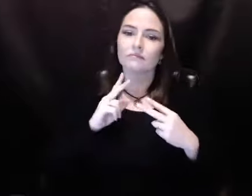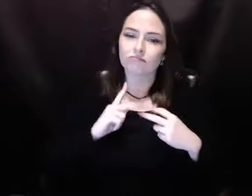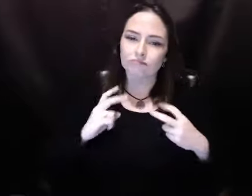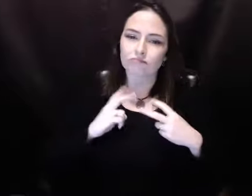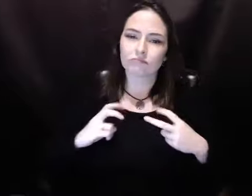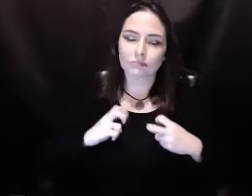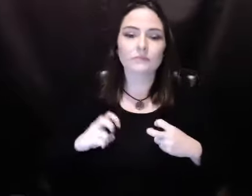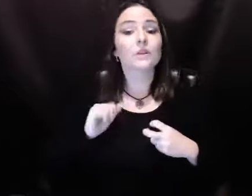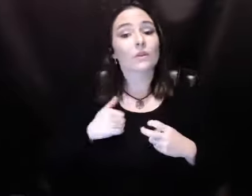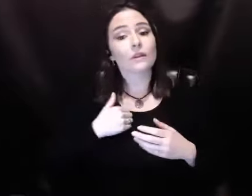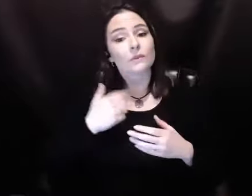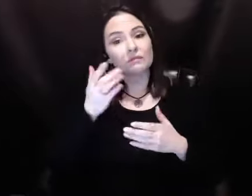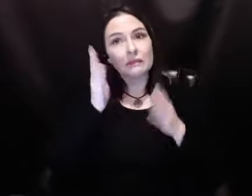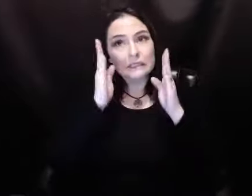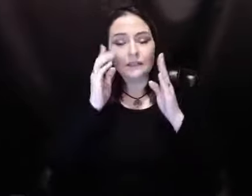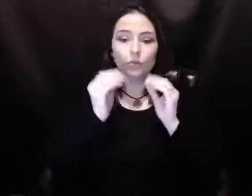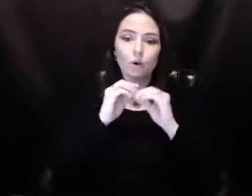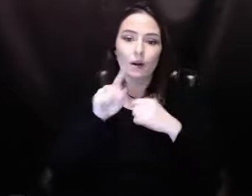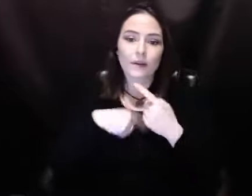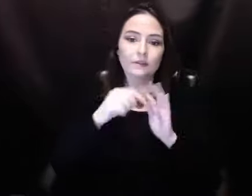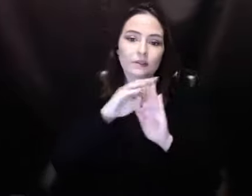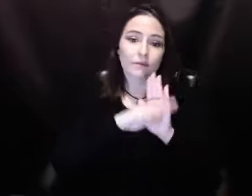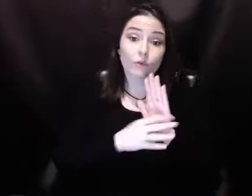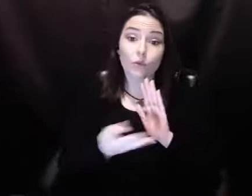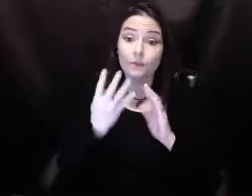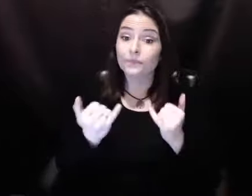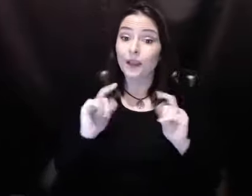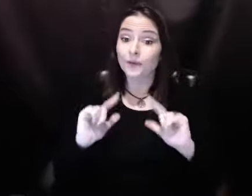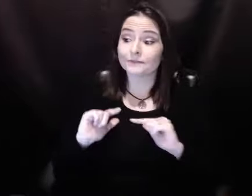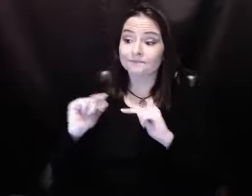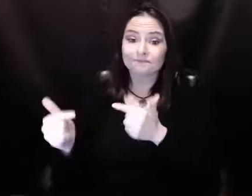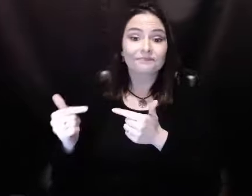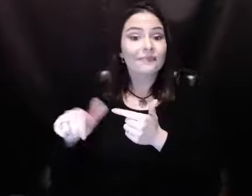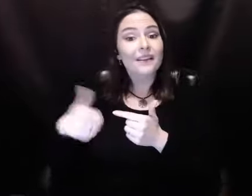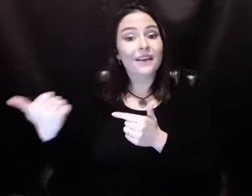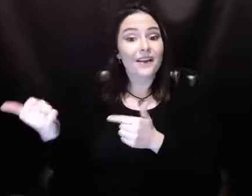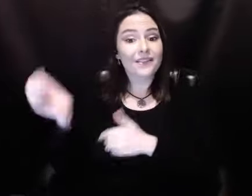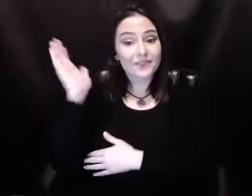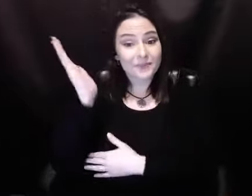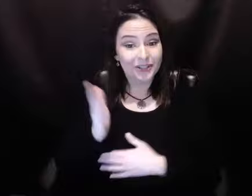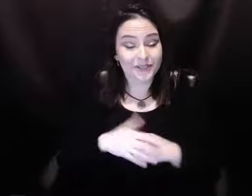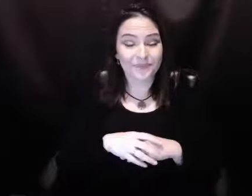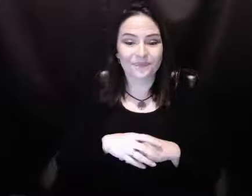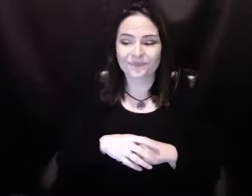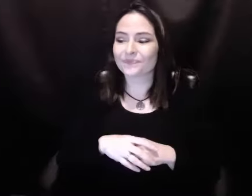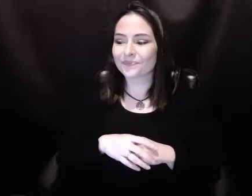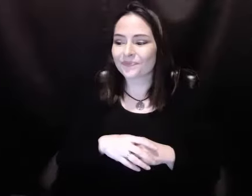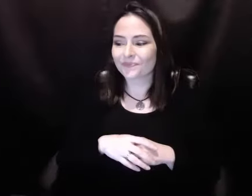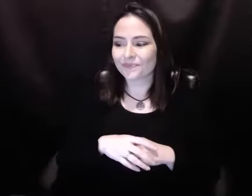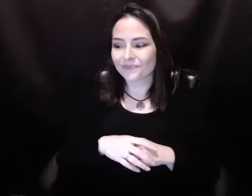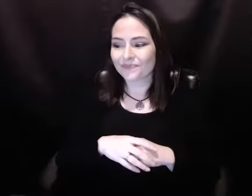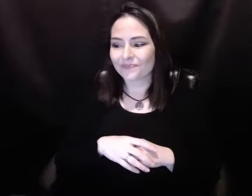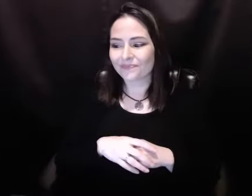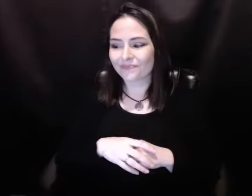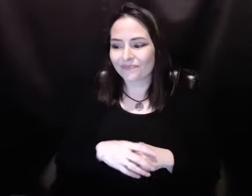my endless patience means that I'm, just need to practice a little bit